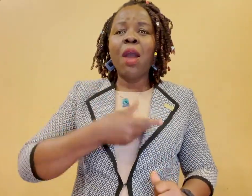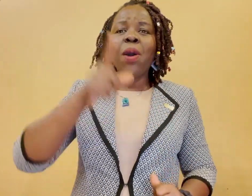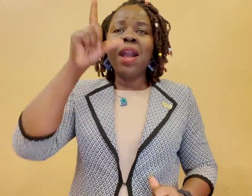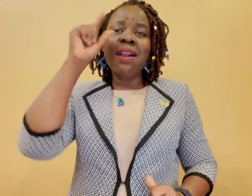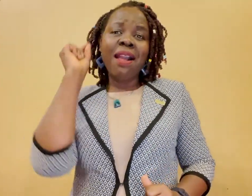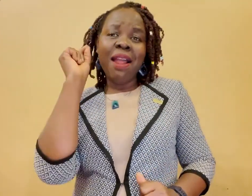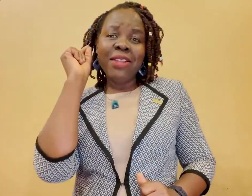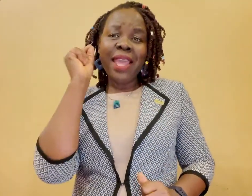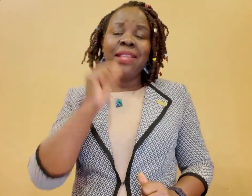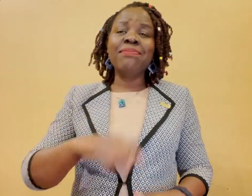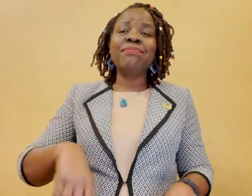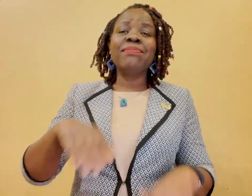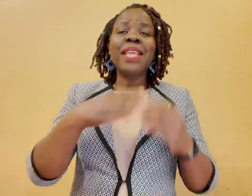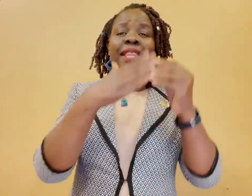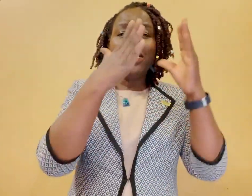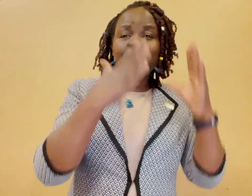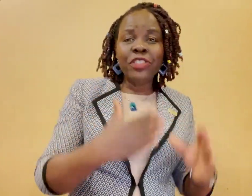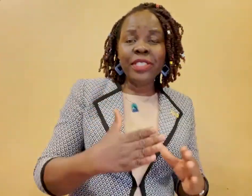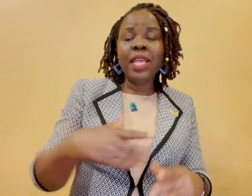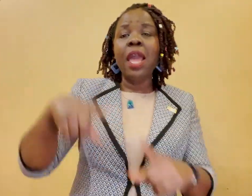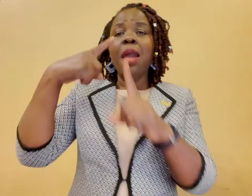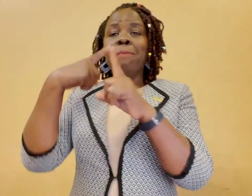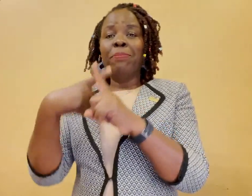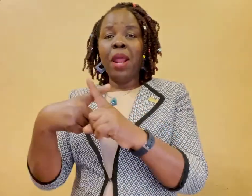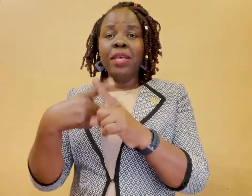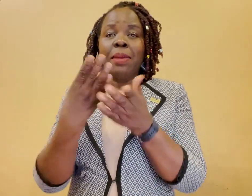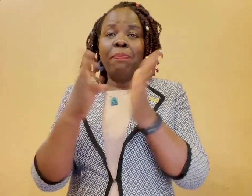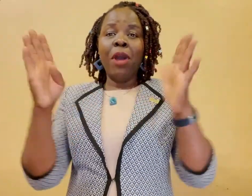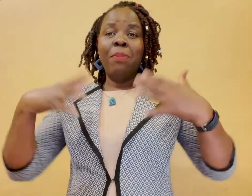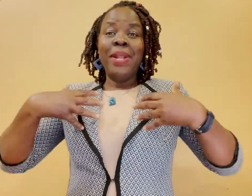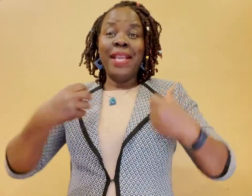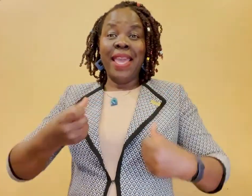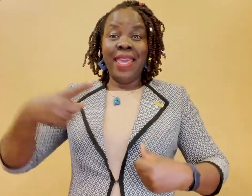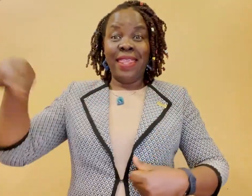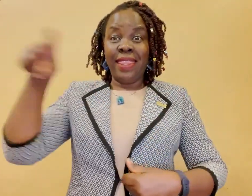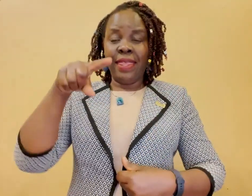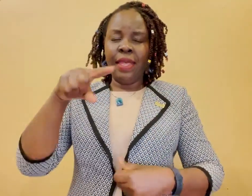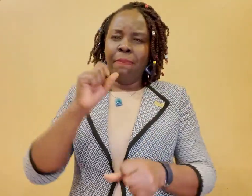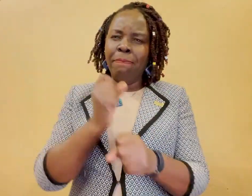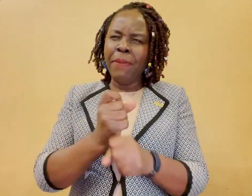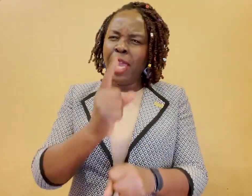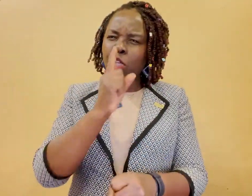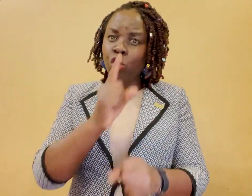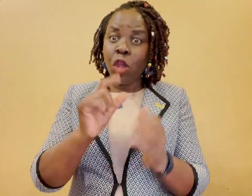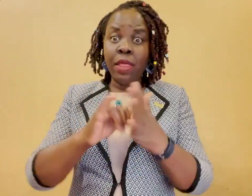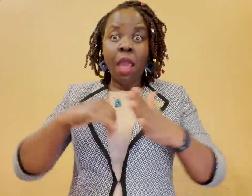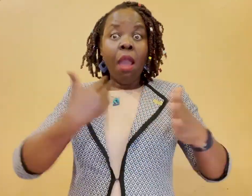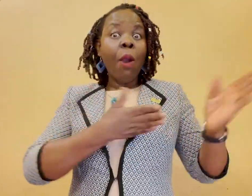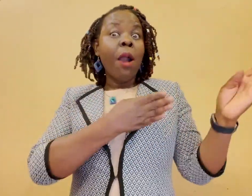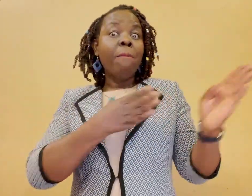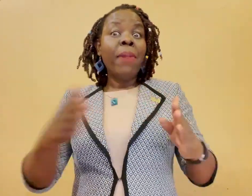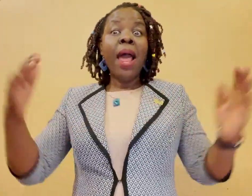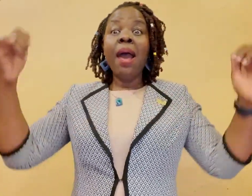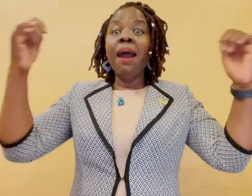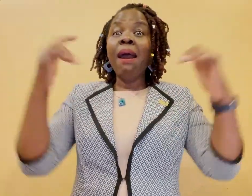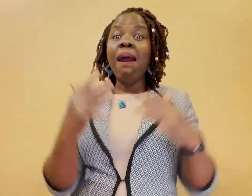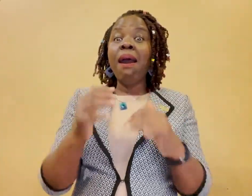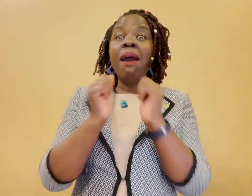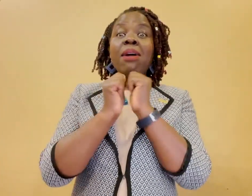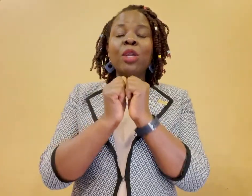our Gallaudet leadership, as well as the public health officials, to make sure that when we come